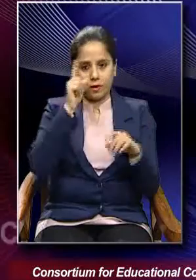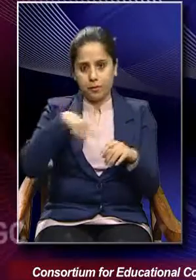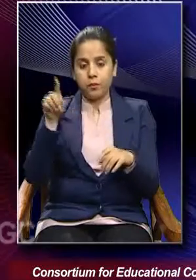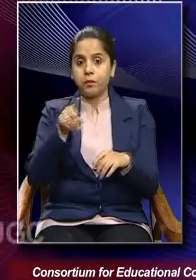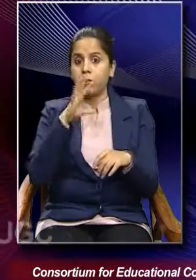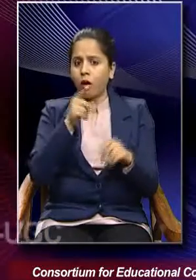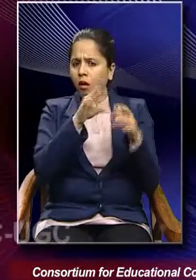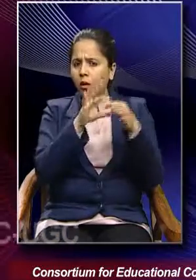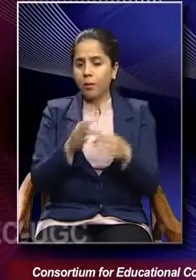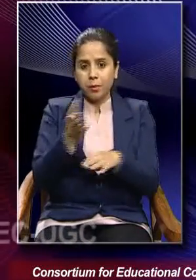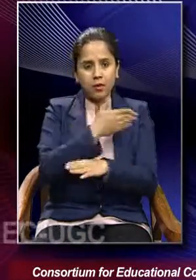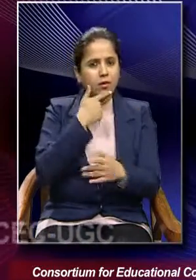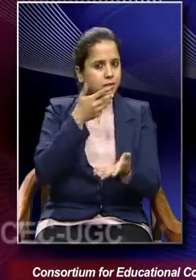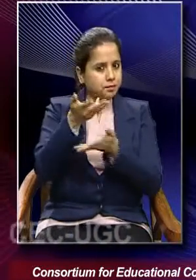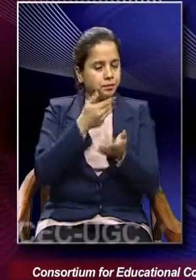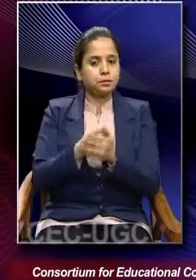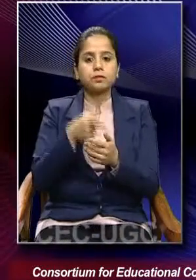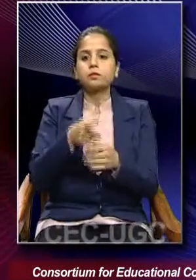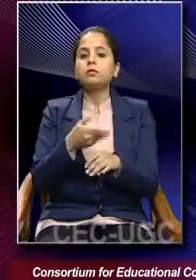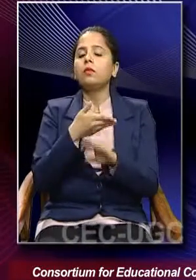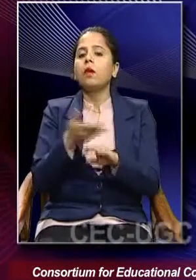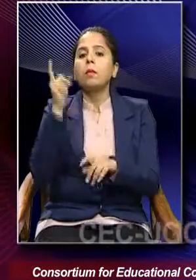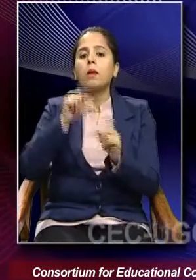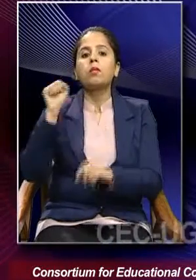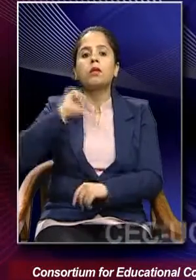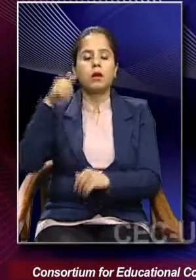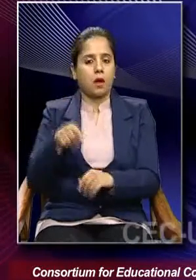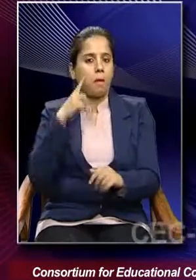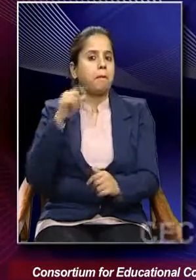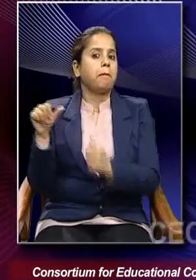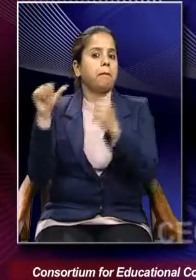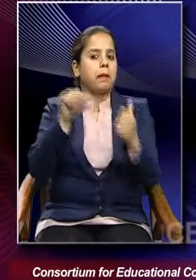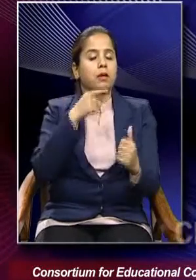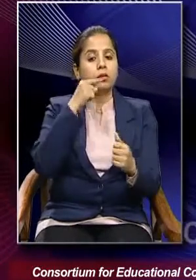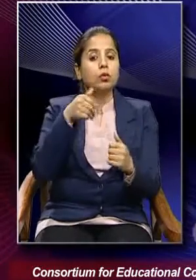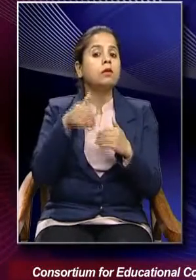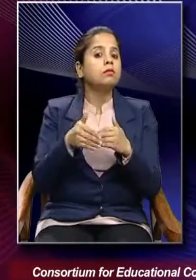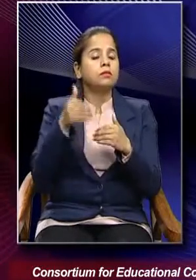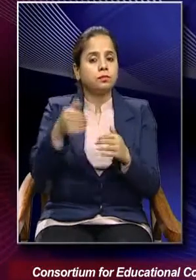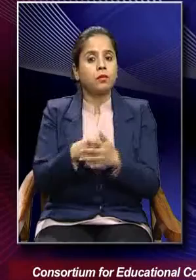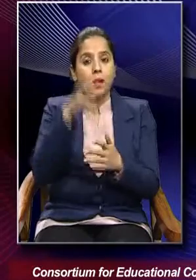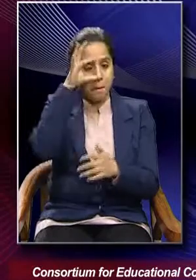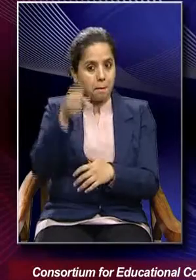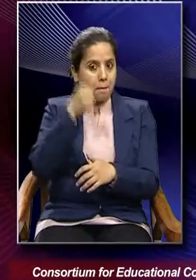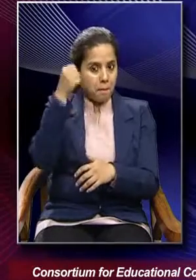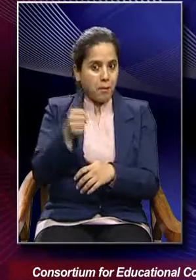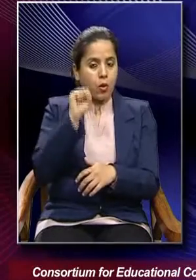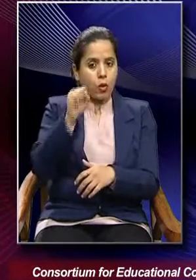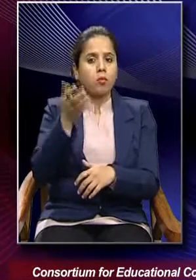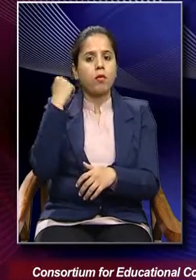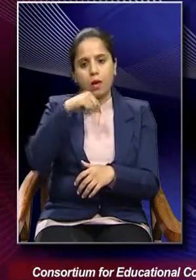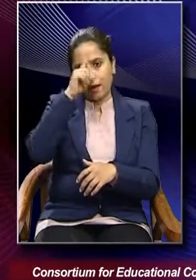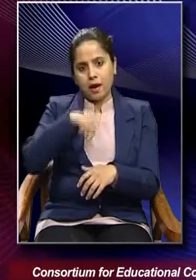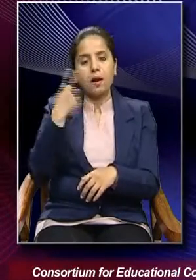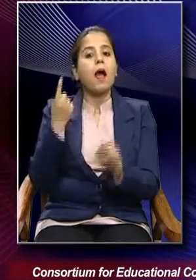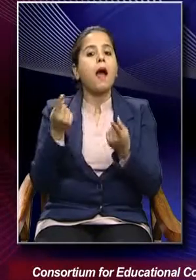having discussed the course of the movement, let us now go back to the coming of Mahatma Gandhi on Indian